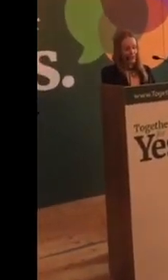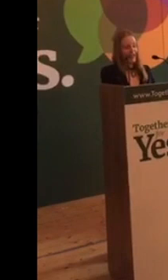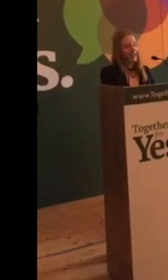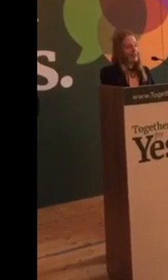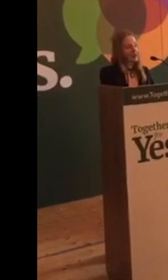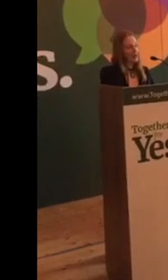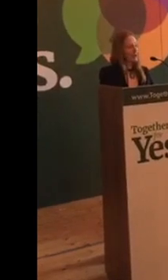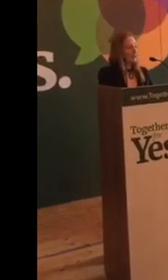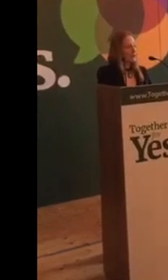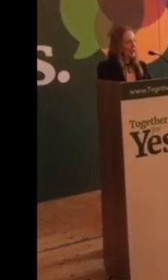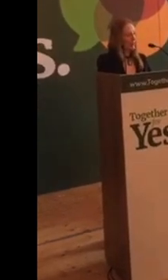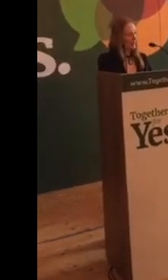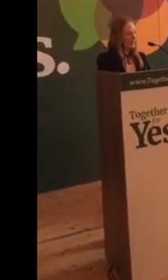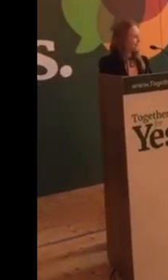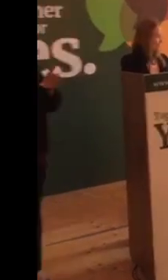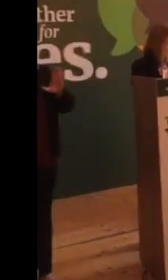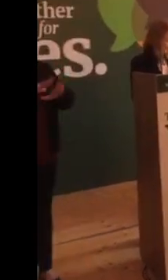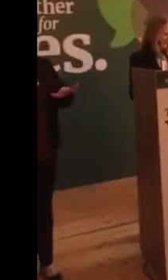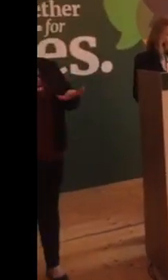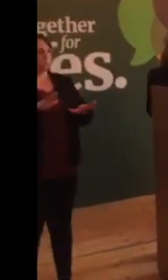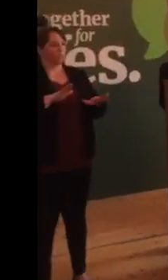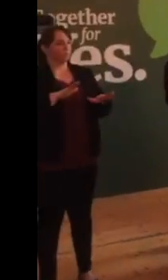as a children's champion.